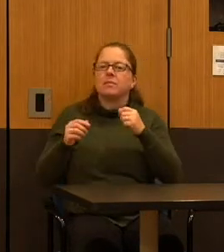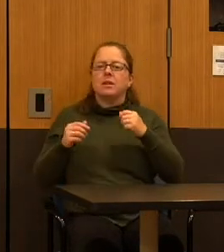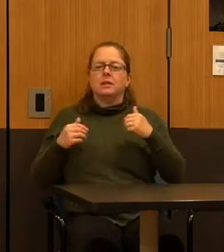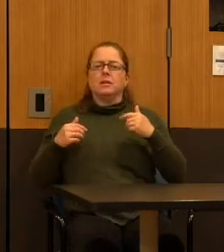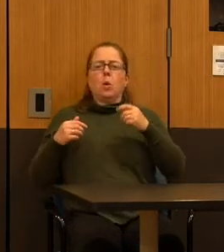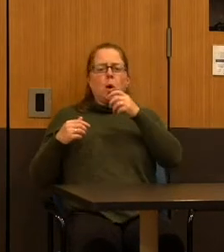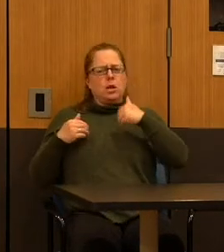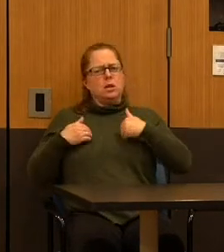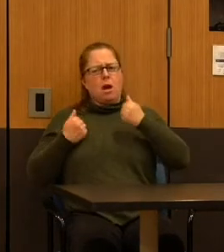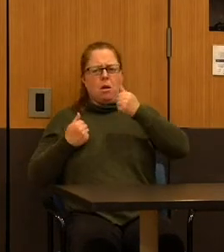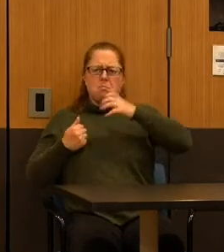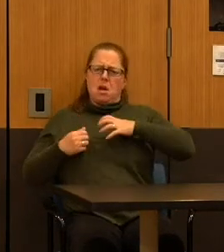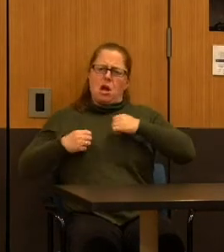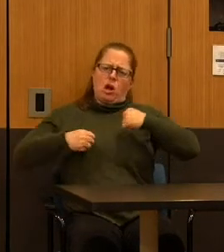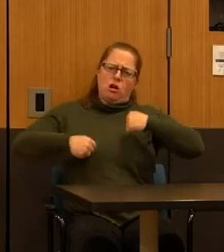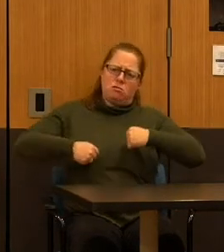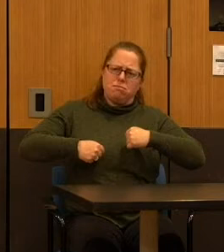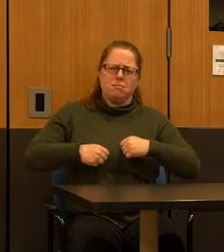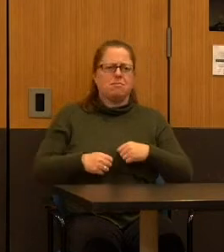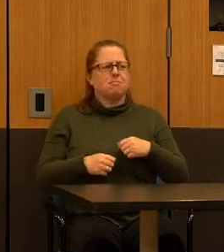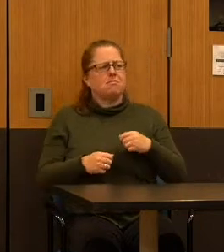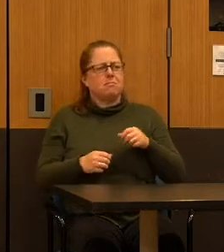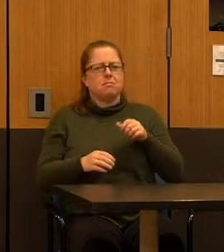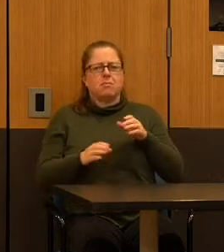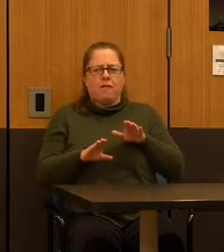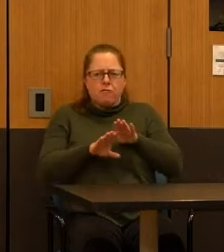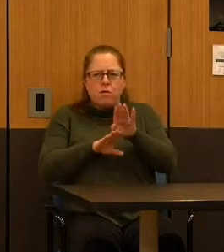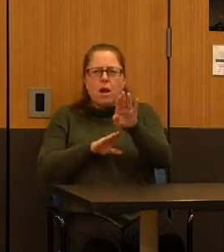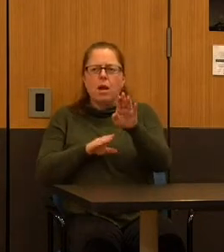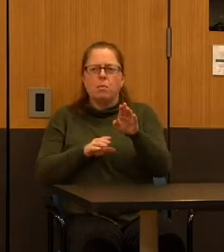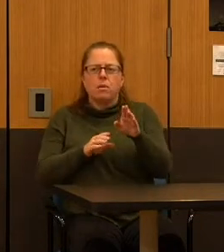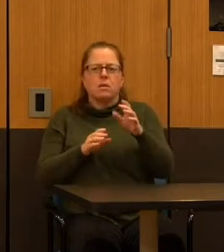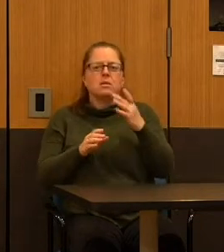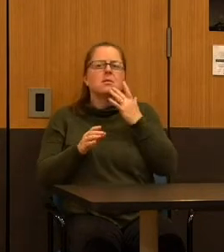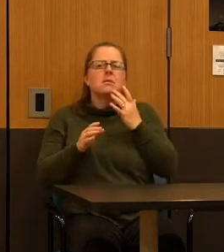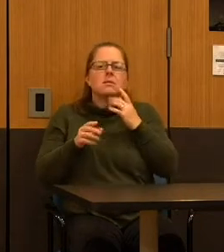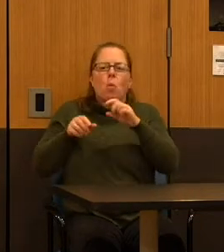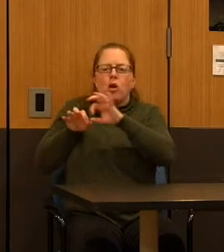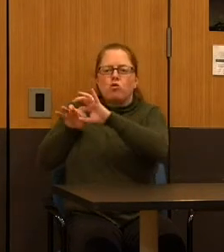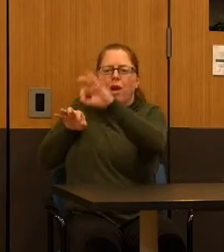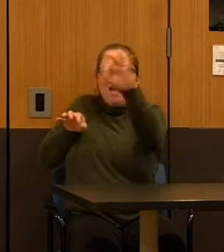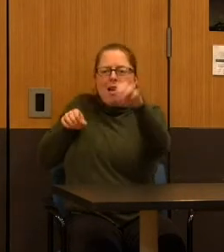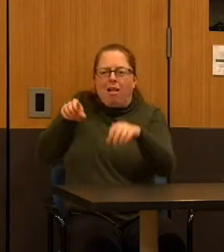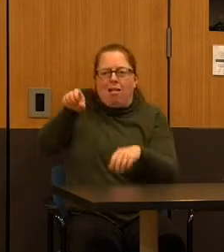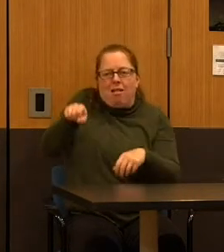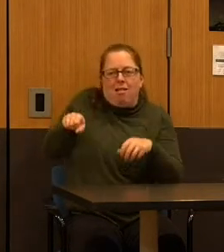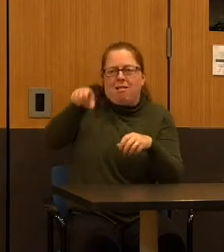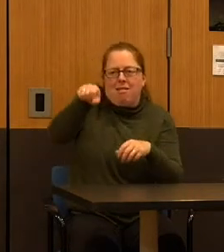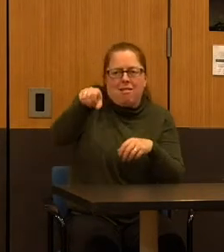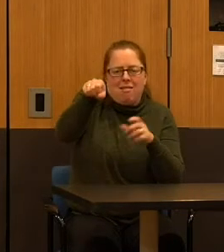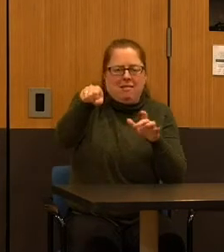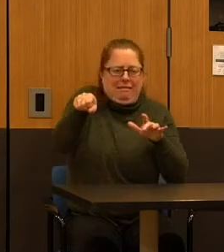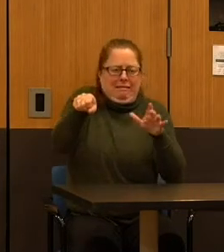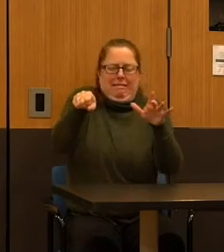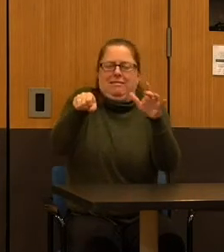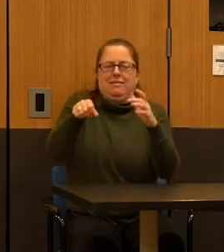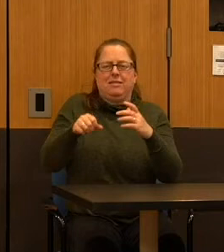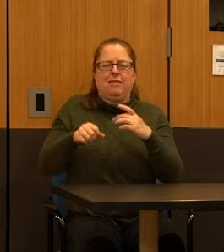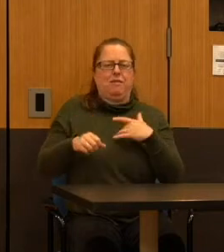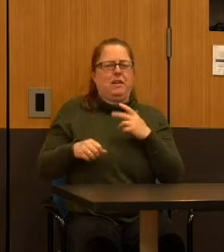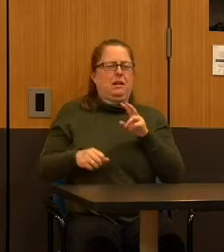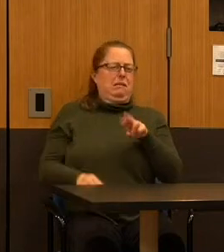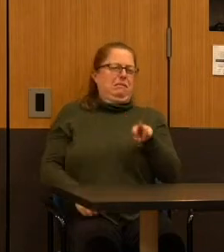young sort of strapping men on these ramps with like one side railing. A kind of sense that one should